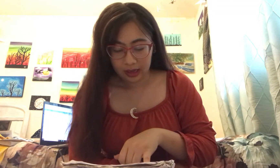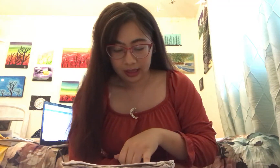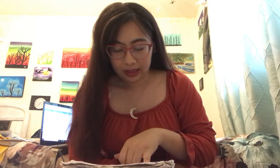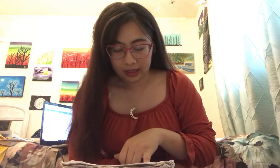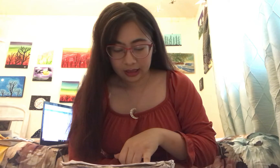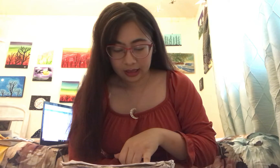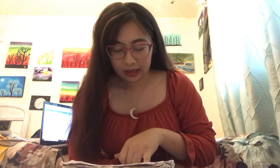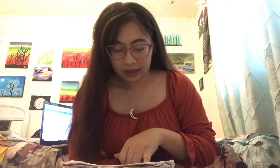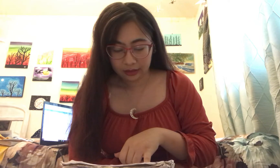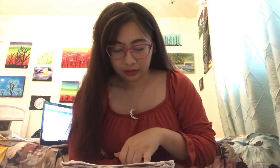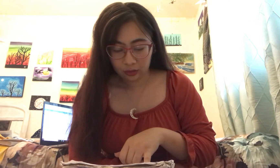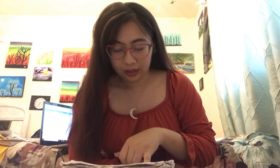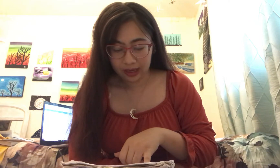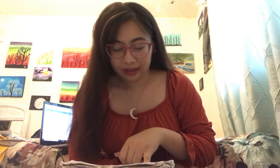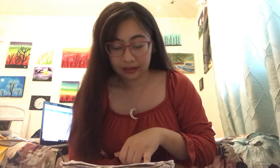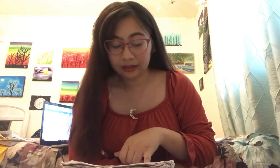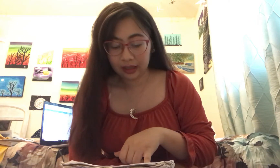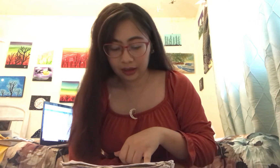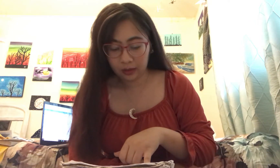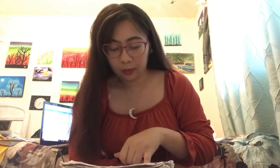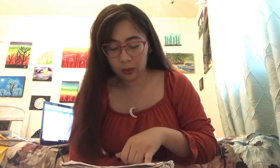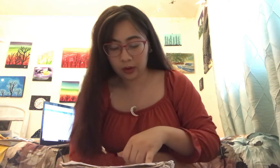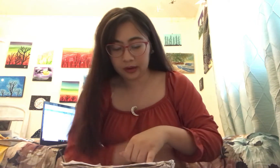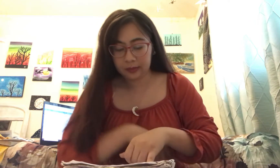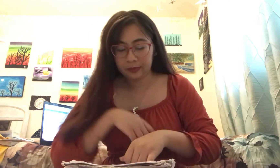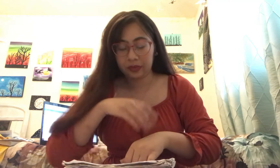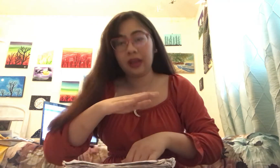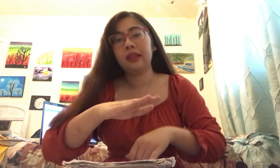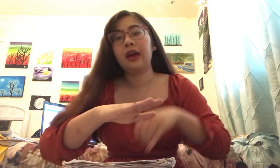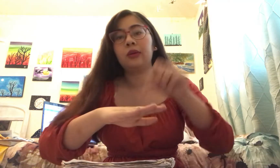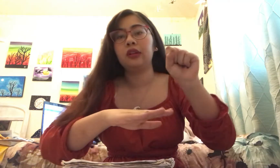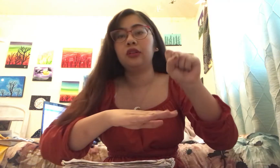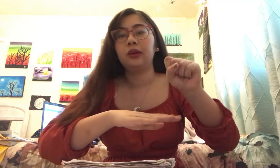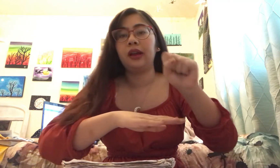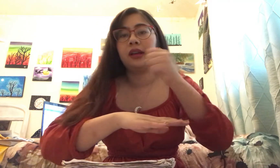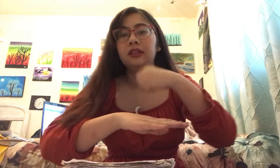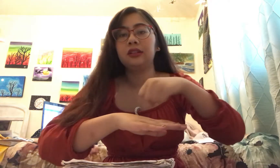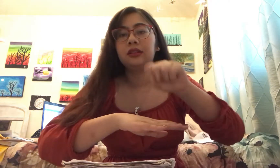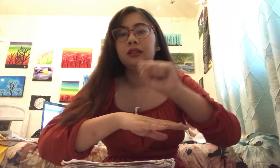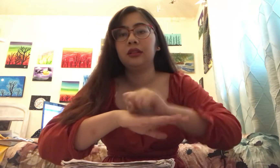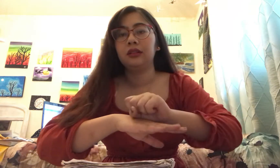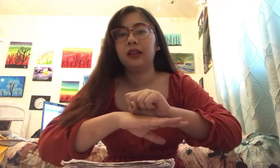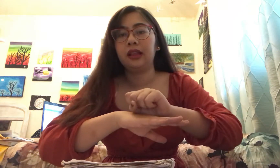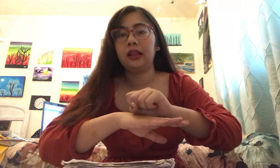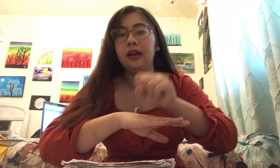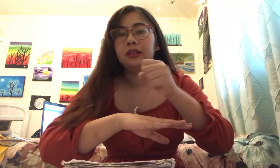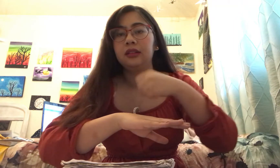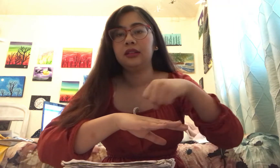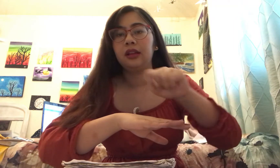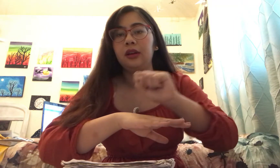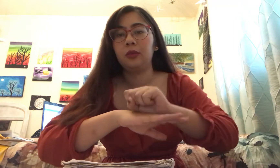And then the next one is Singapore, and that one you do an S, like that, Singapore.